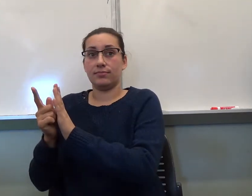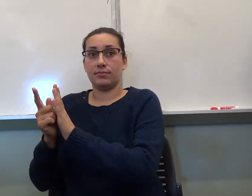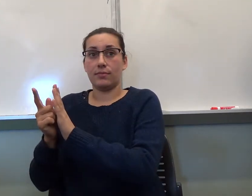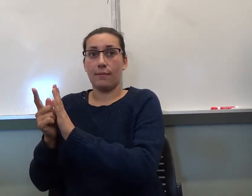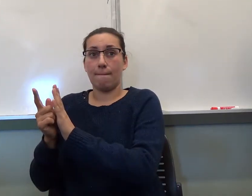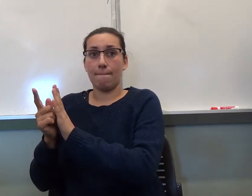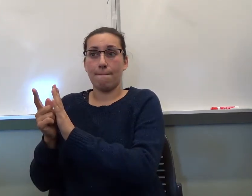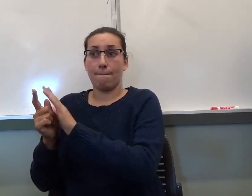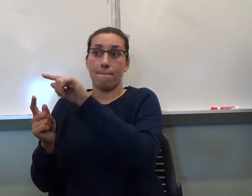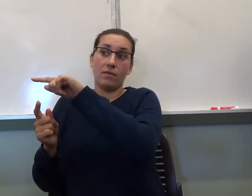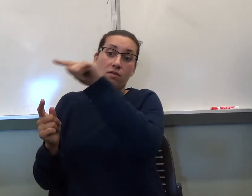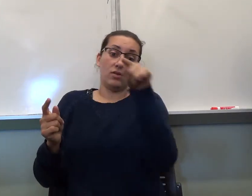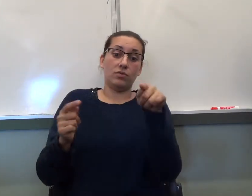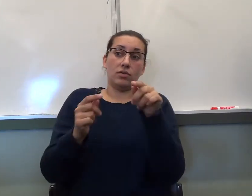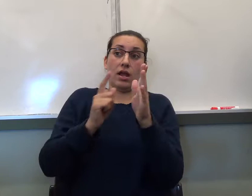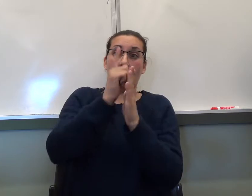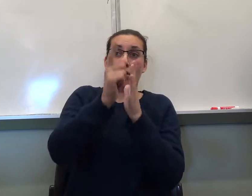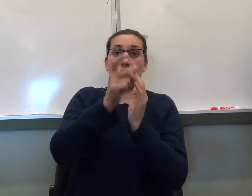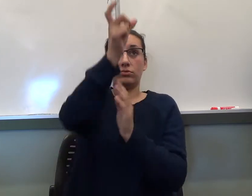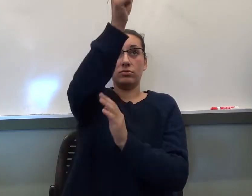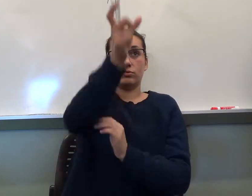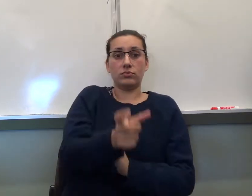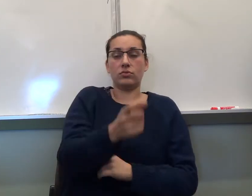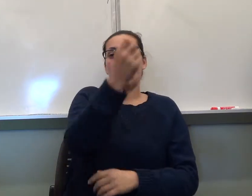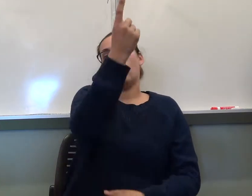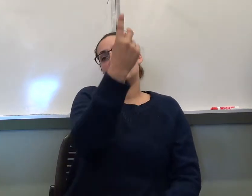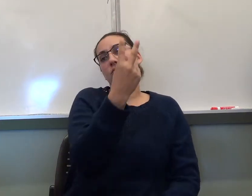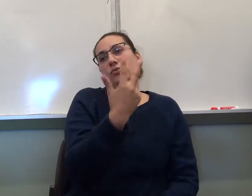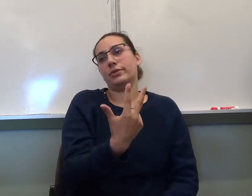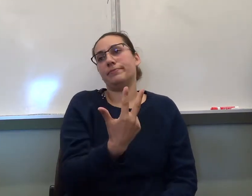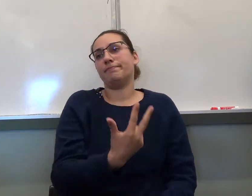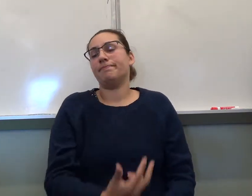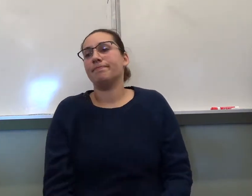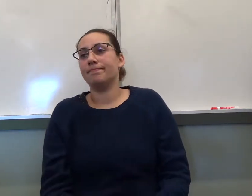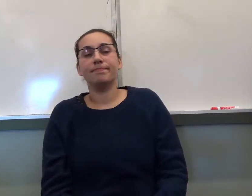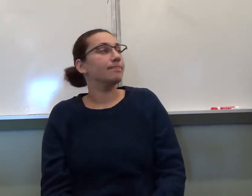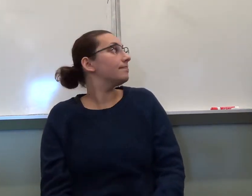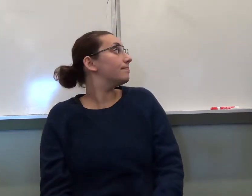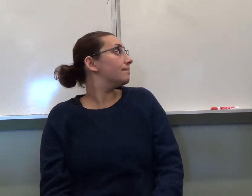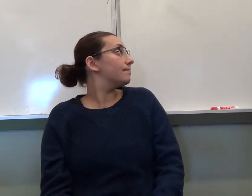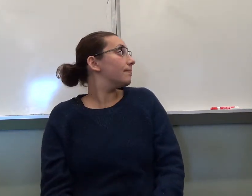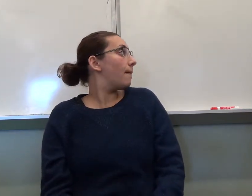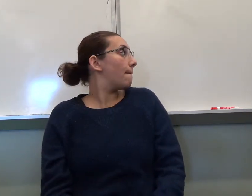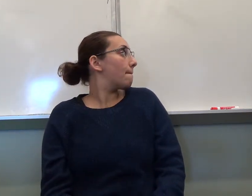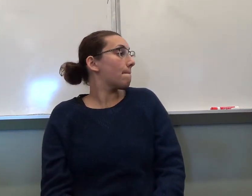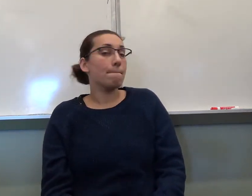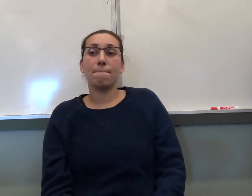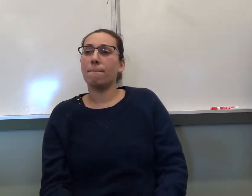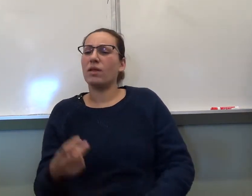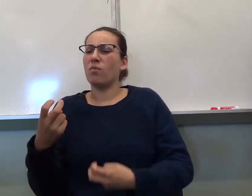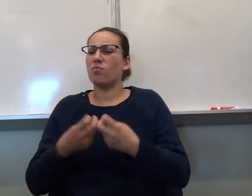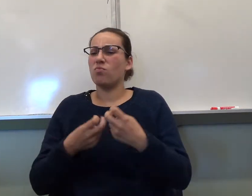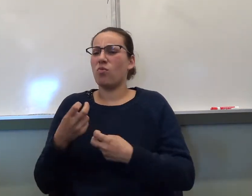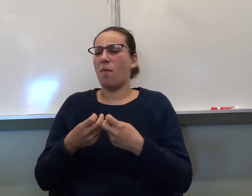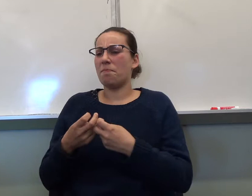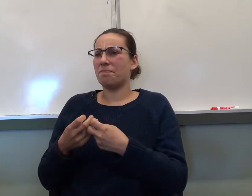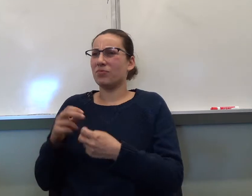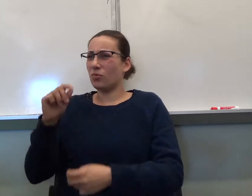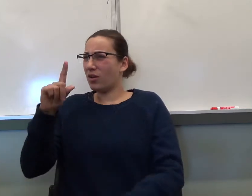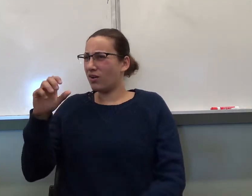Over here in hours, 1, 2, 3. Okay, now the problem, of course, is that 155 minutes, because that's